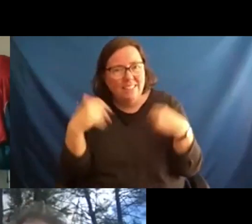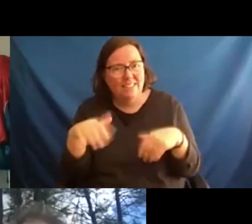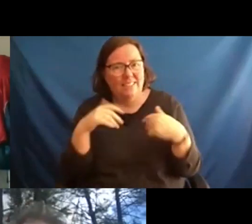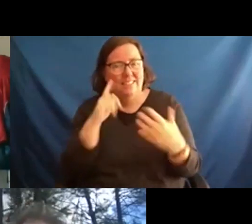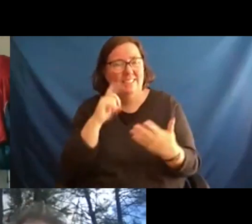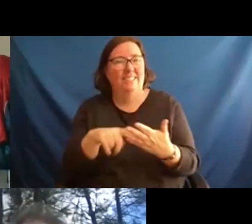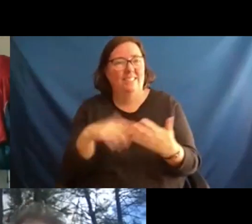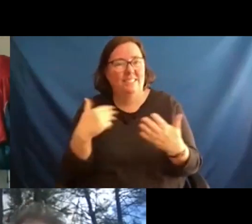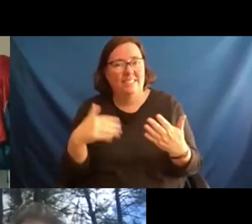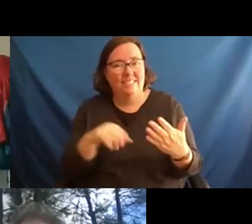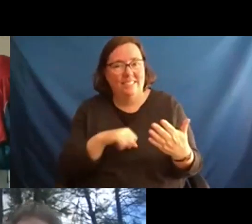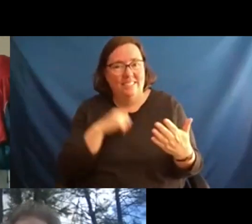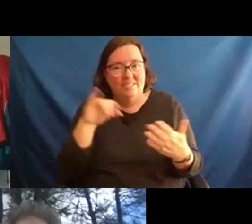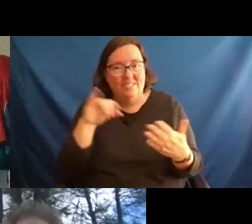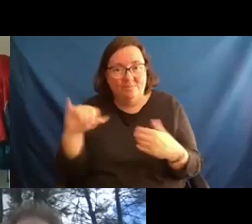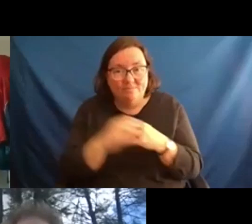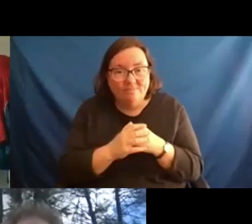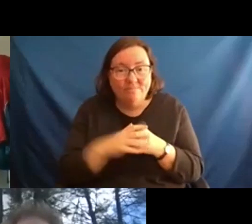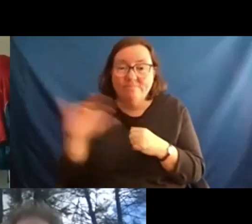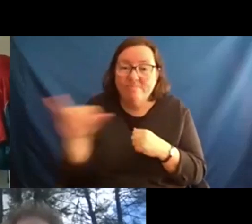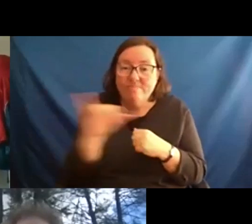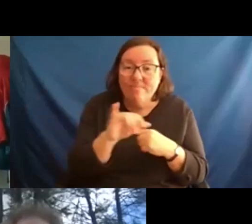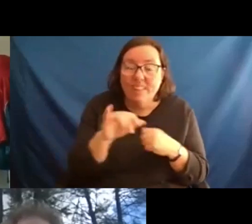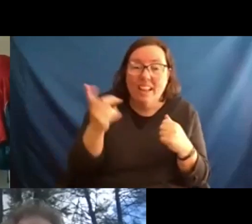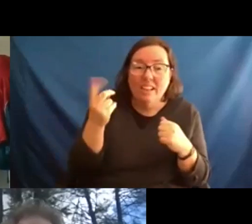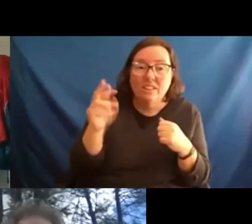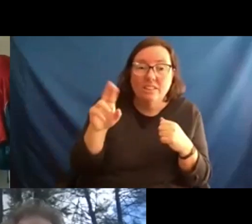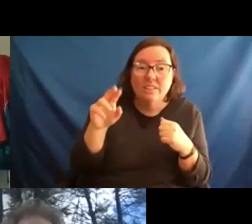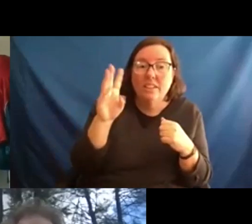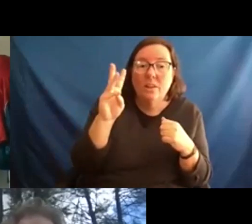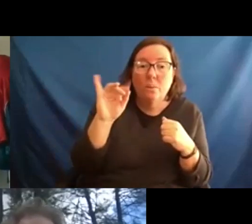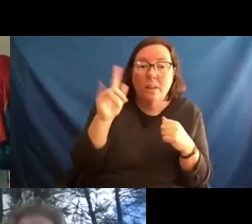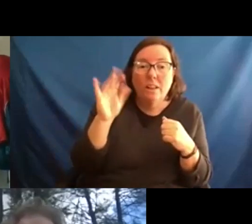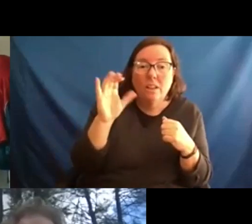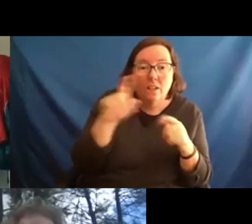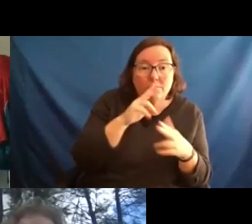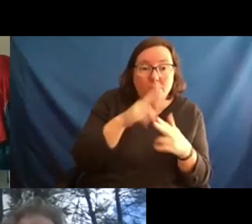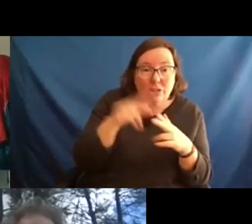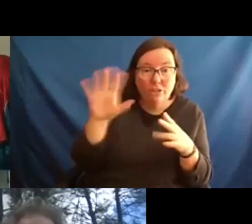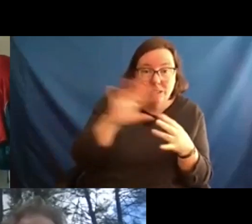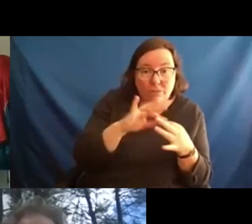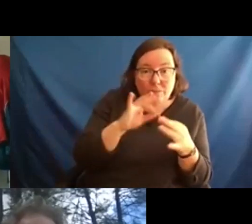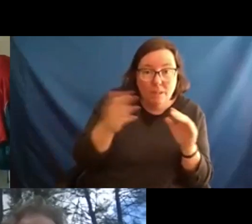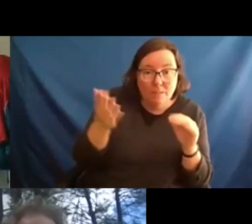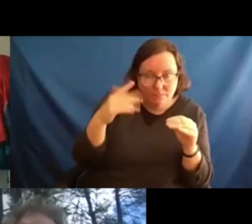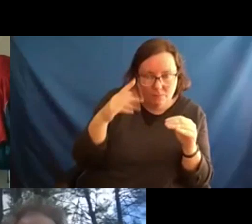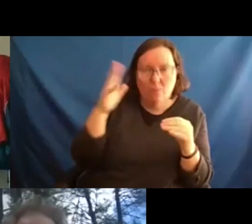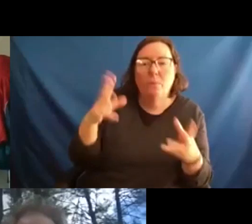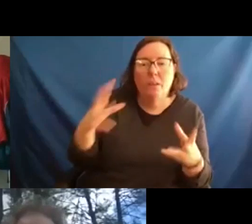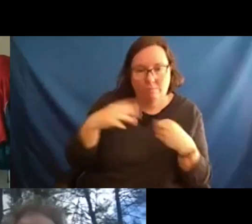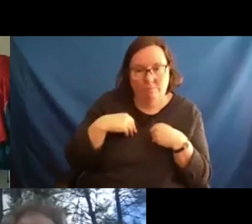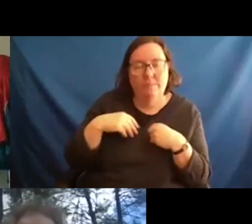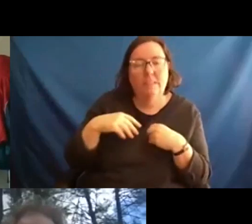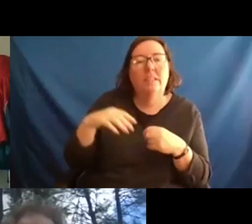And as Andrew mentioned earlier in his remarks, we're also going to induct our inaugural officers